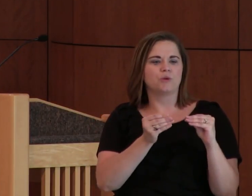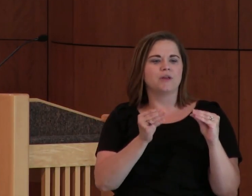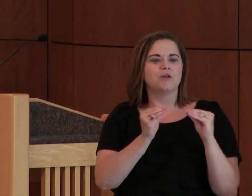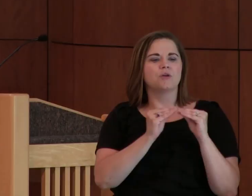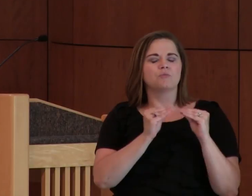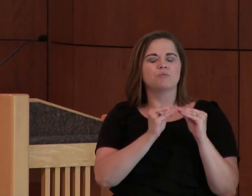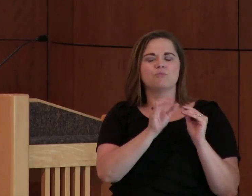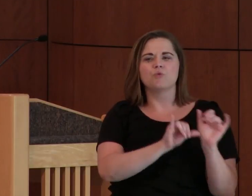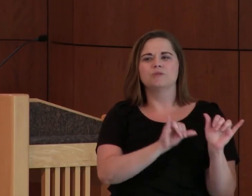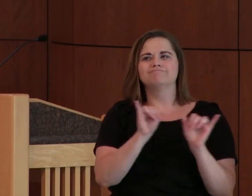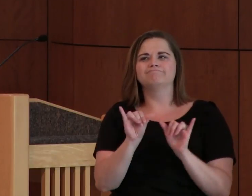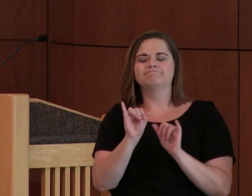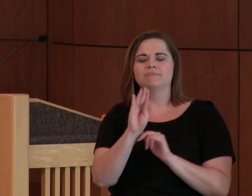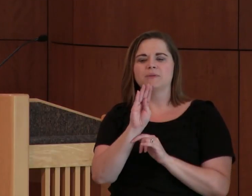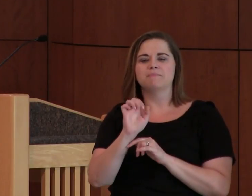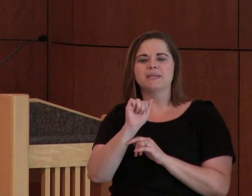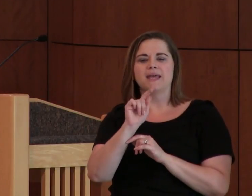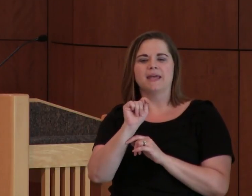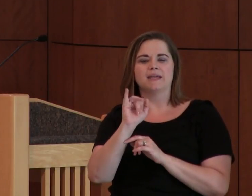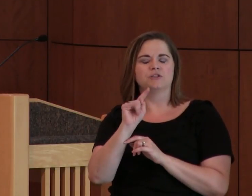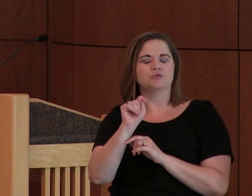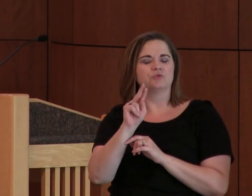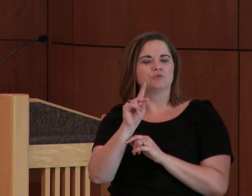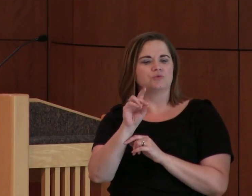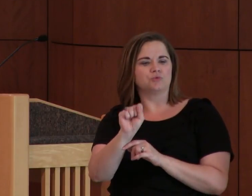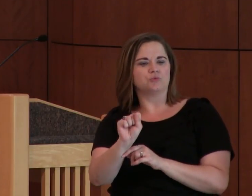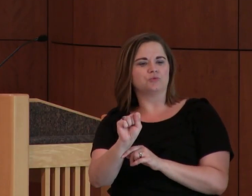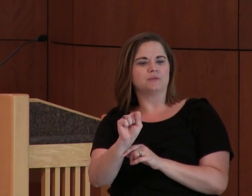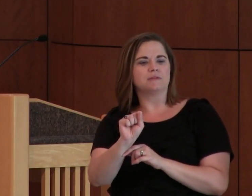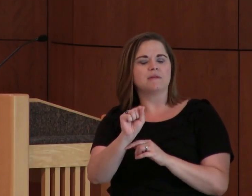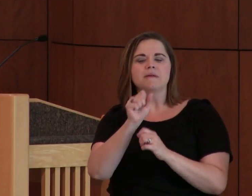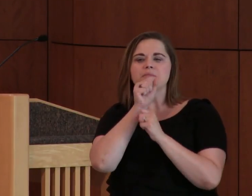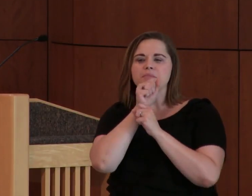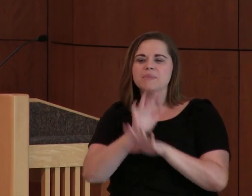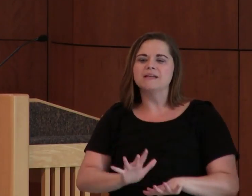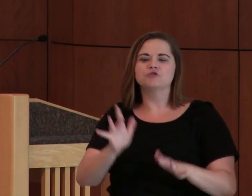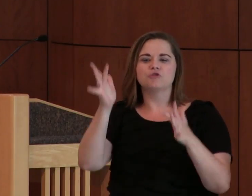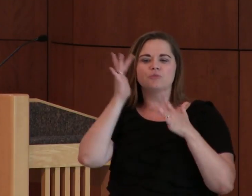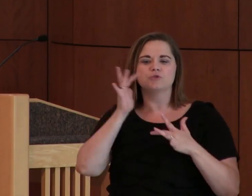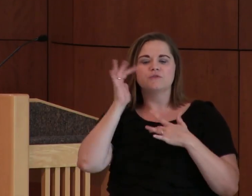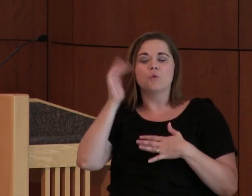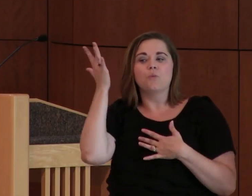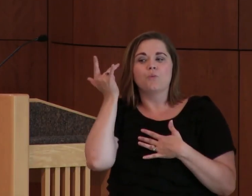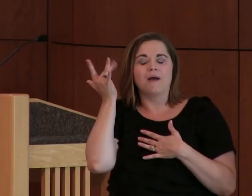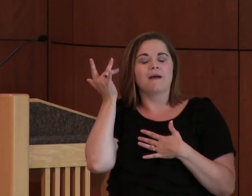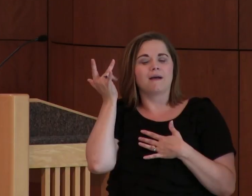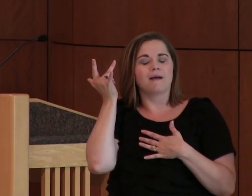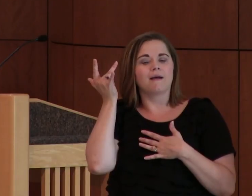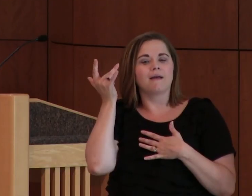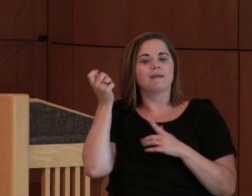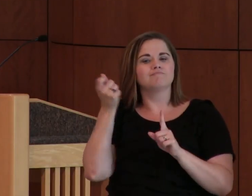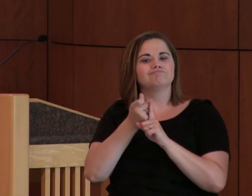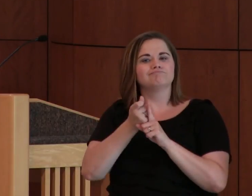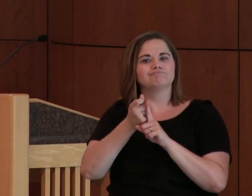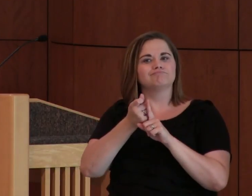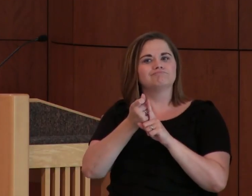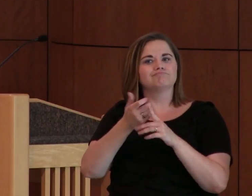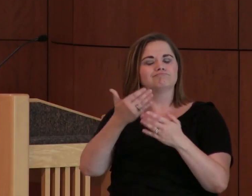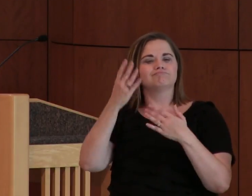describe, that blessed are the merciful, for they have received mercy. That when you know what